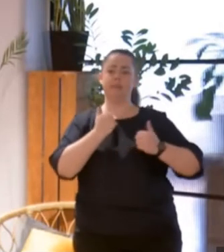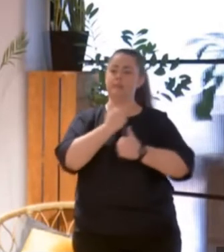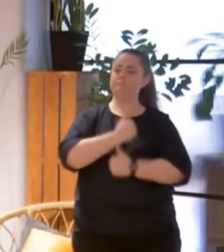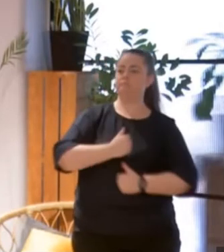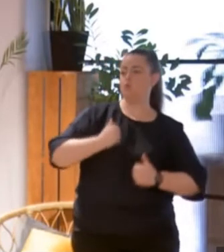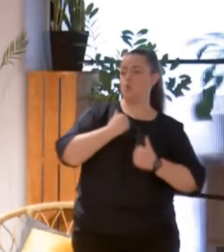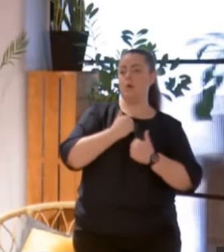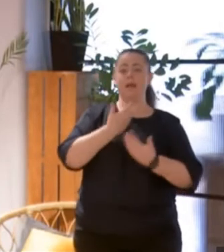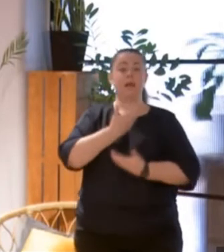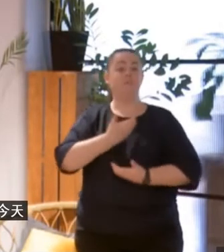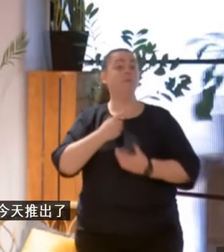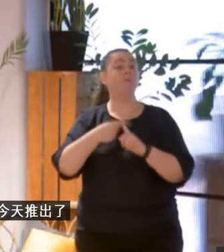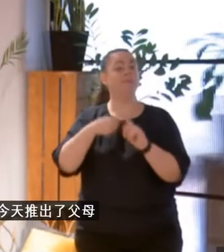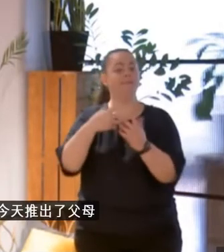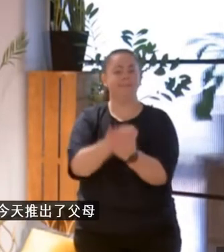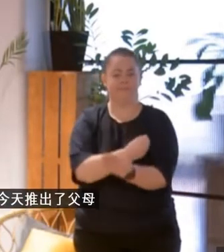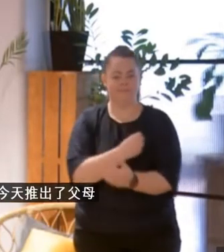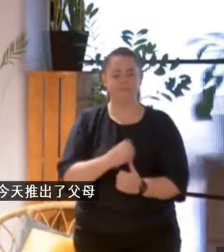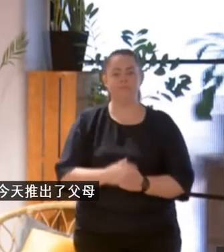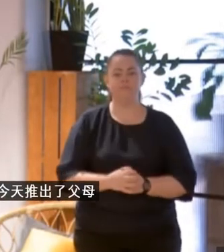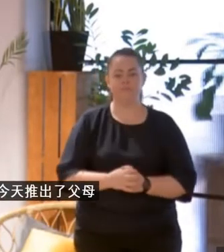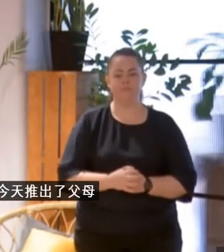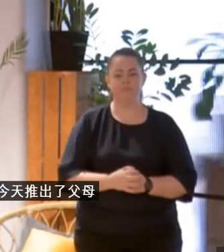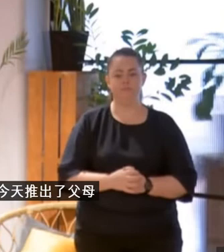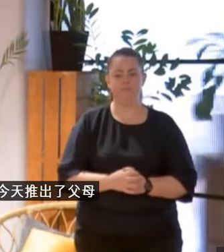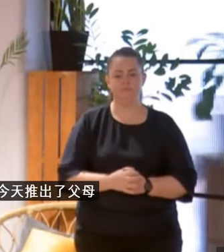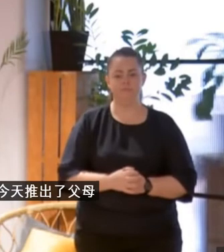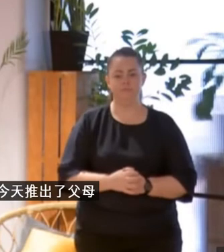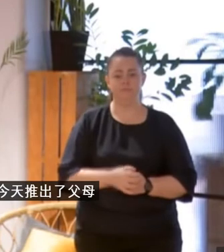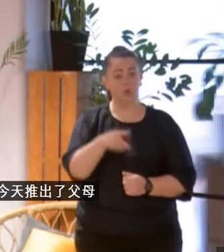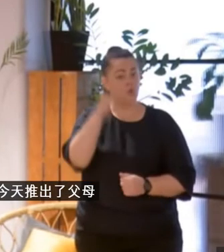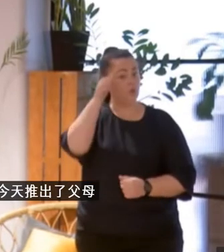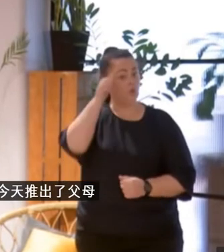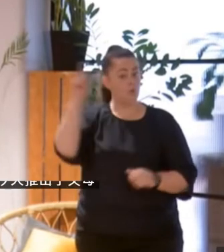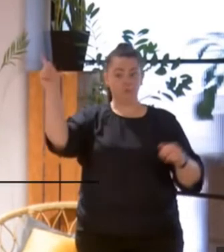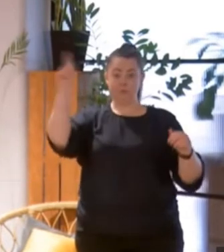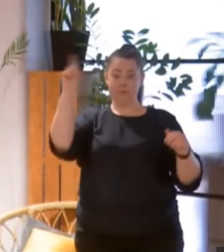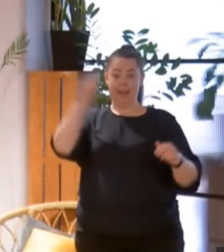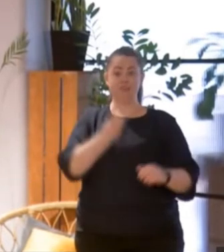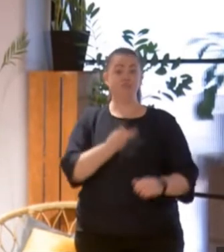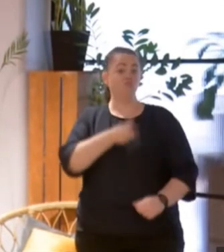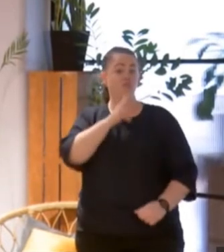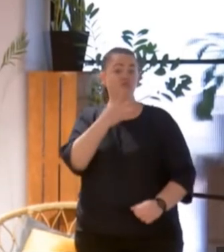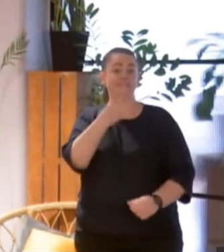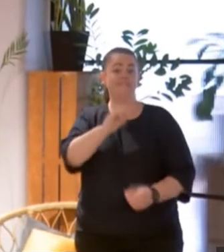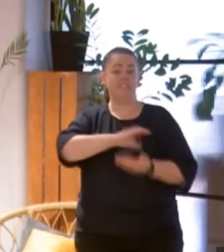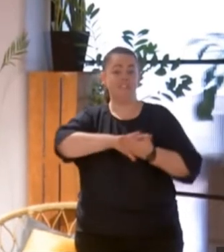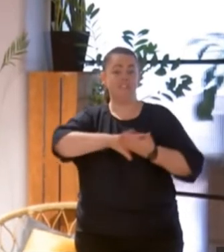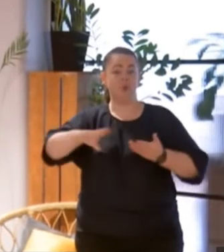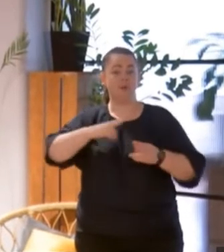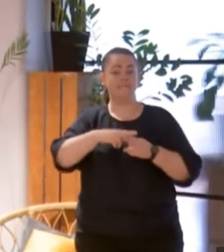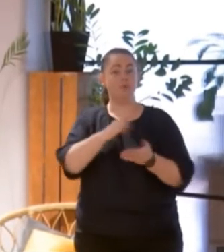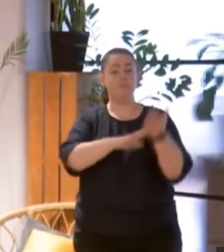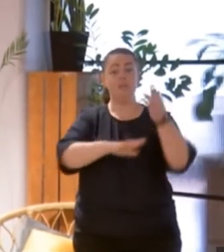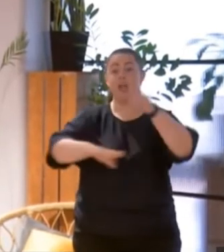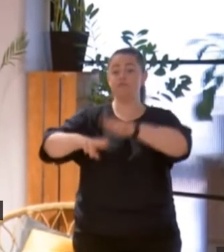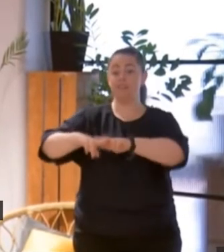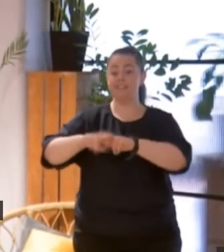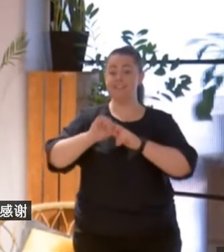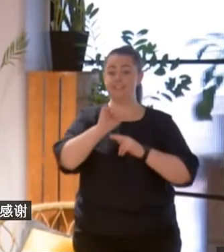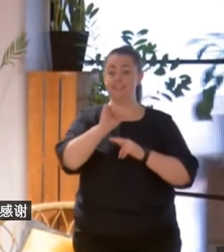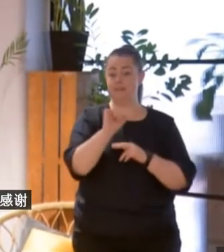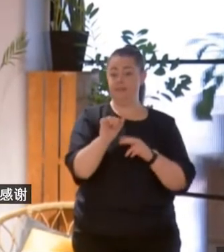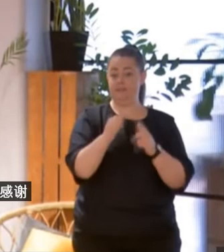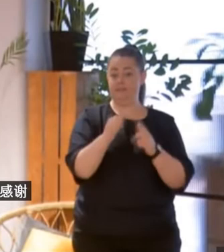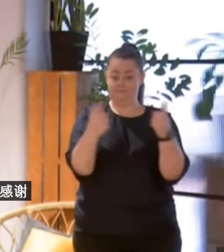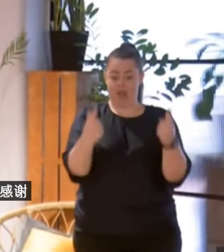that, as you know, we've launched the parents' vouchers today, $250 in vouchers for accommodation and tourism. I want